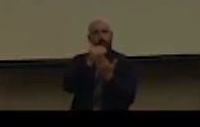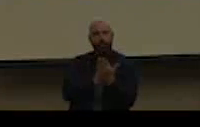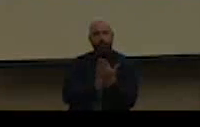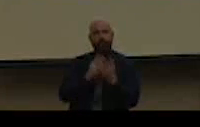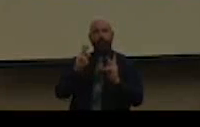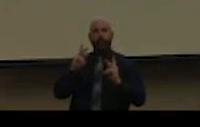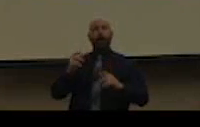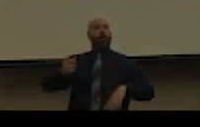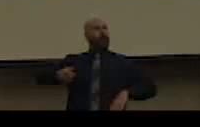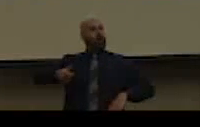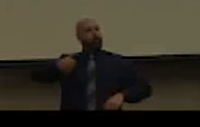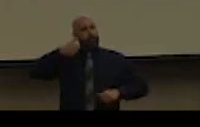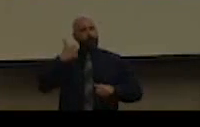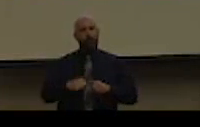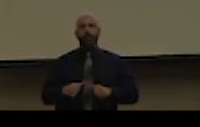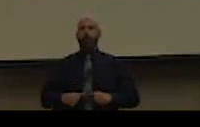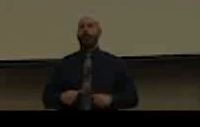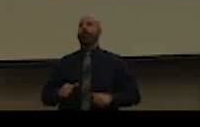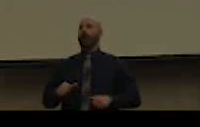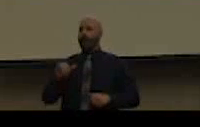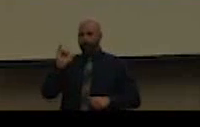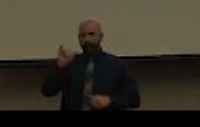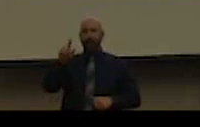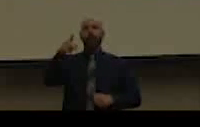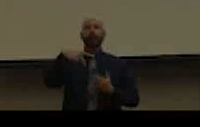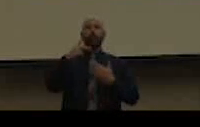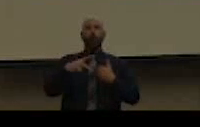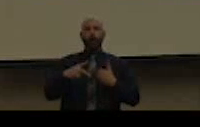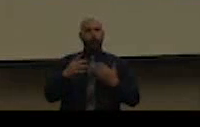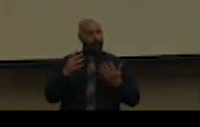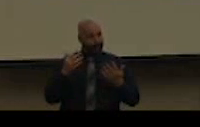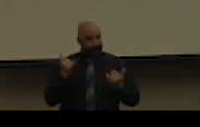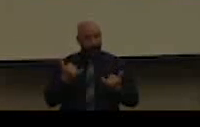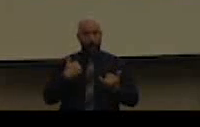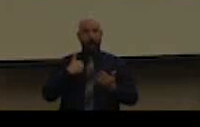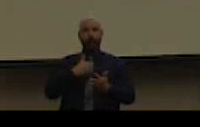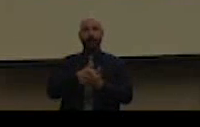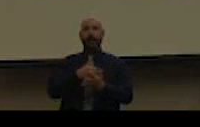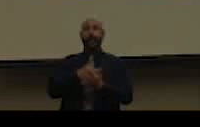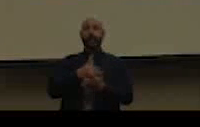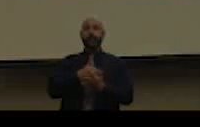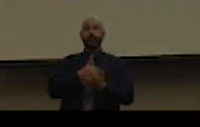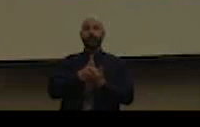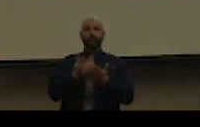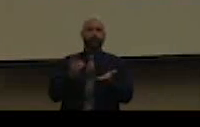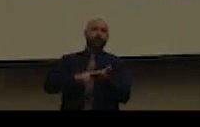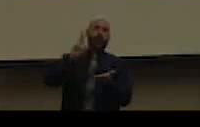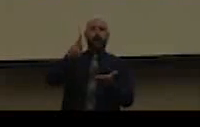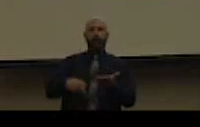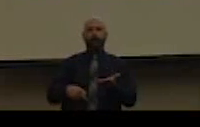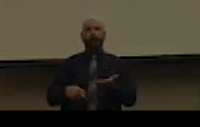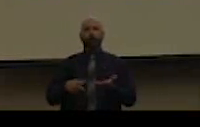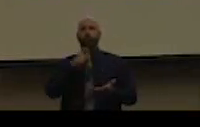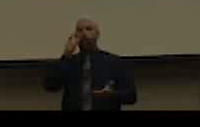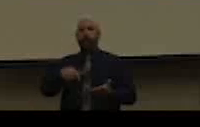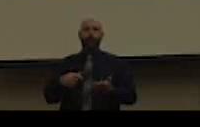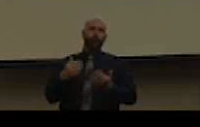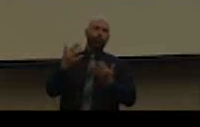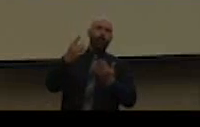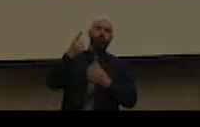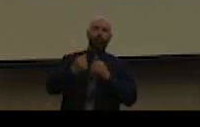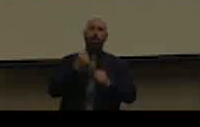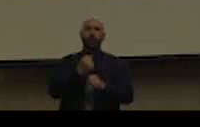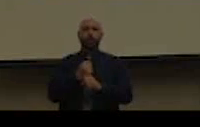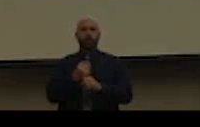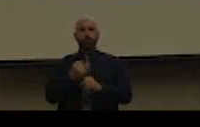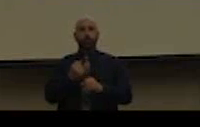perhaps maybe now there's dollars rather than sitting on the wait list for a year like they had been. We get a big uptick in